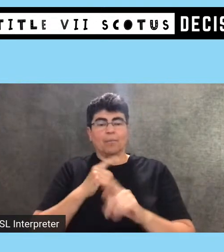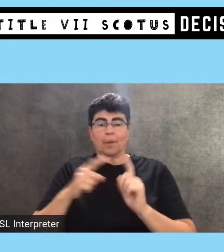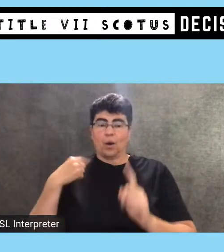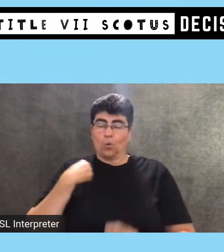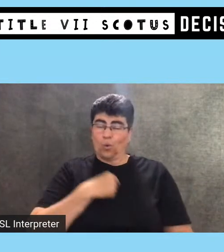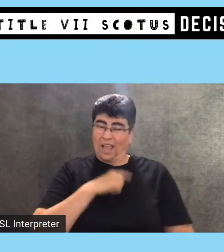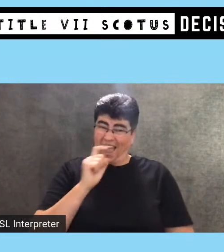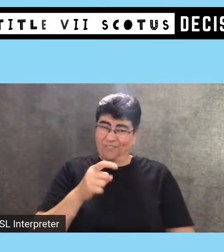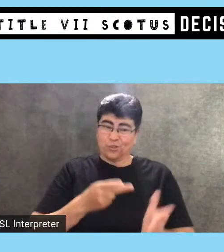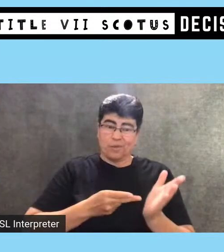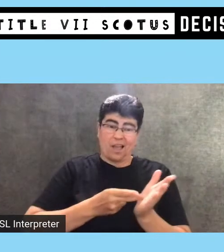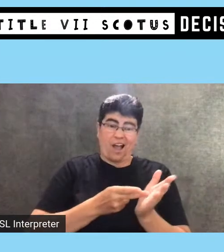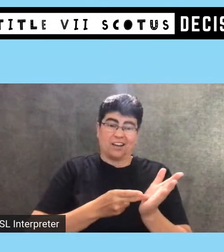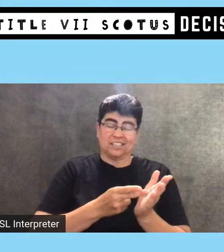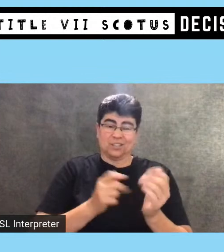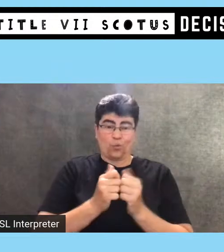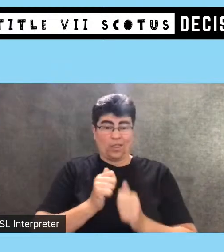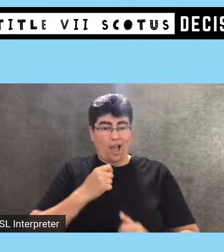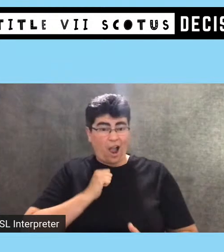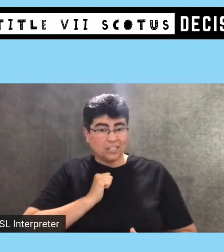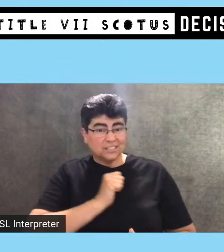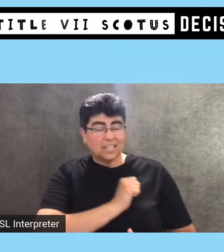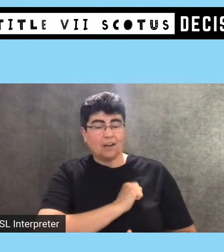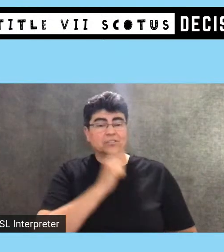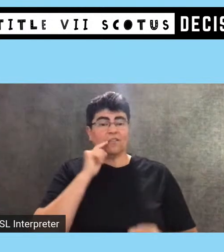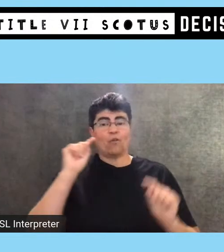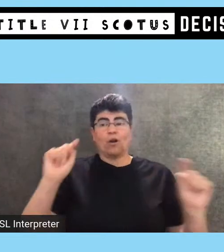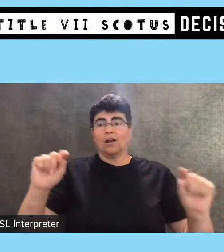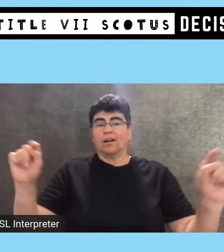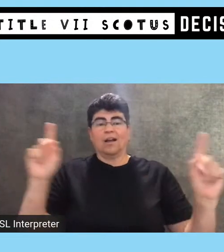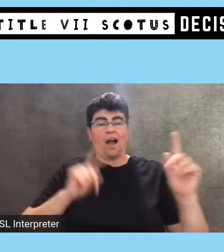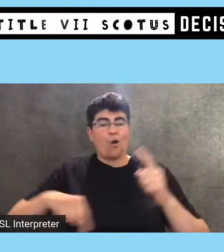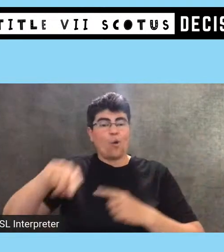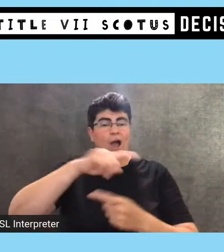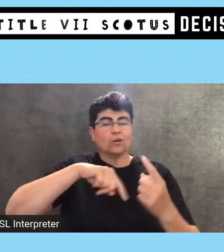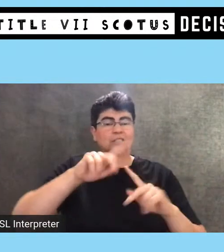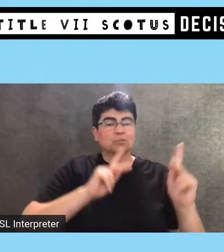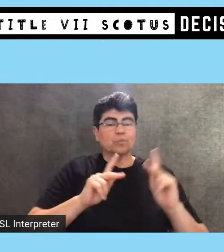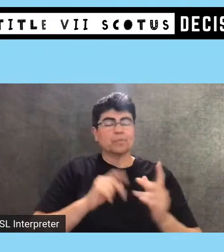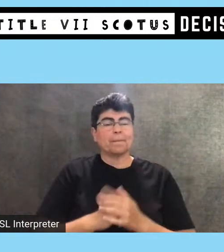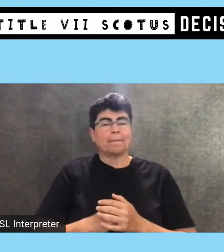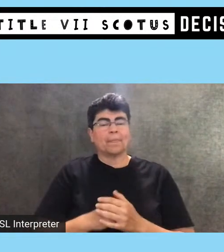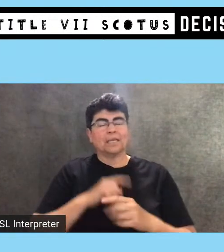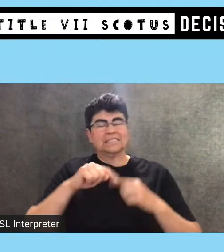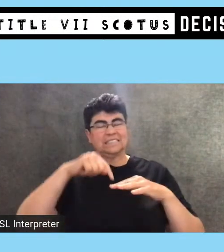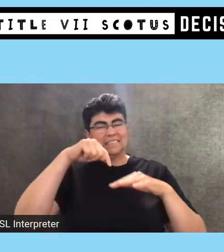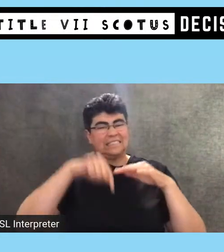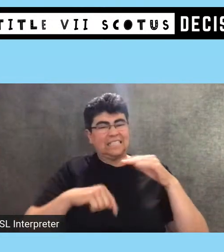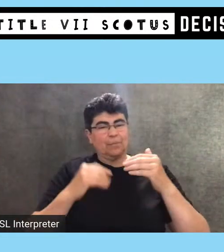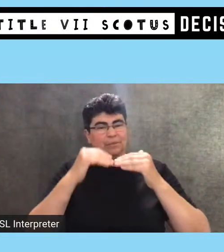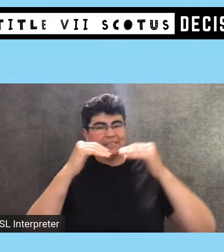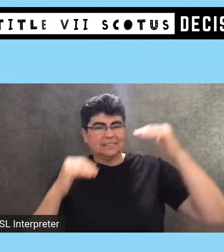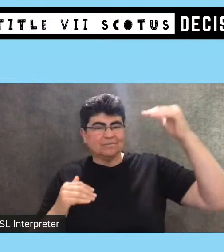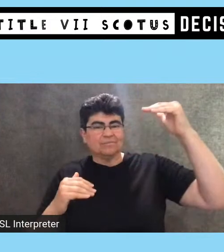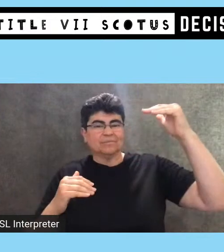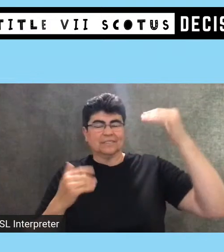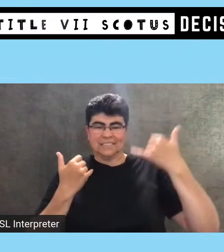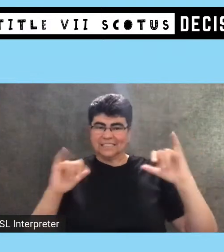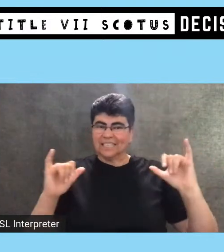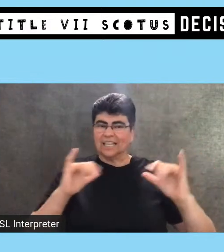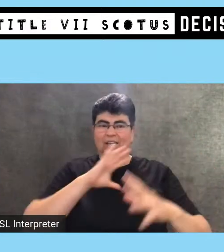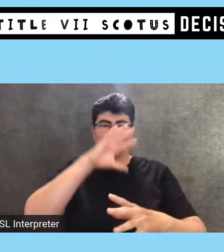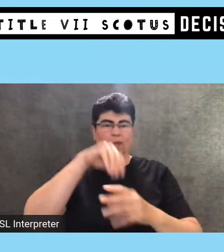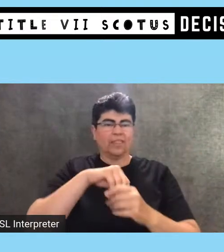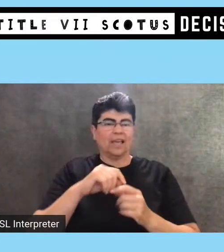be honest with ourselves and with those around us about the deep disparities that still exist within the